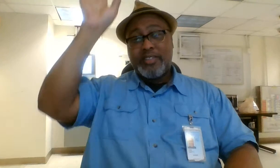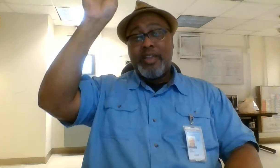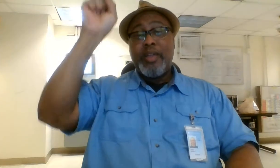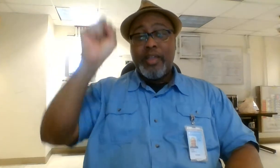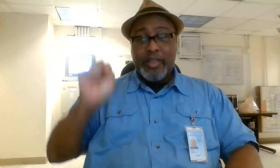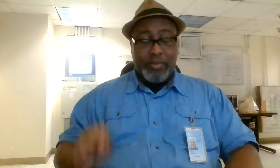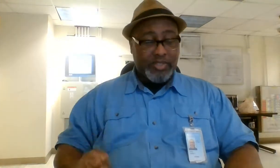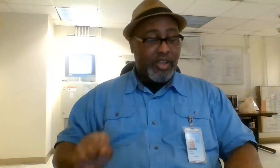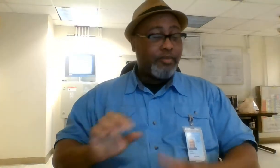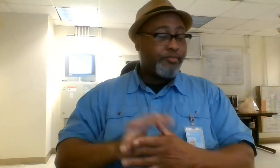It comes down.